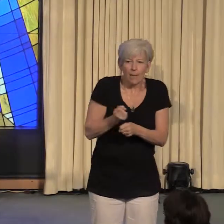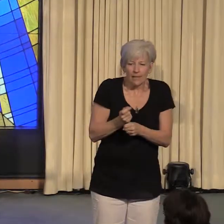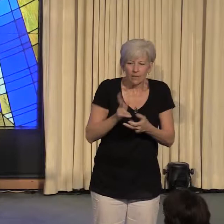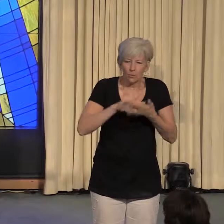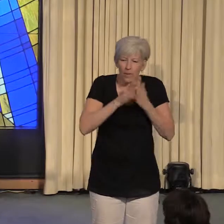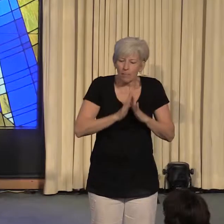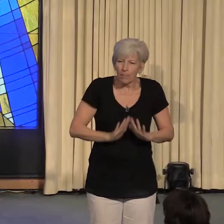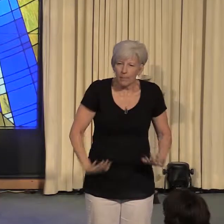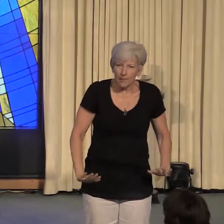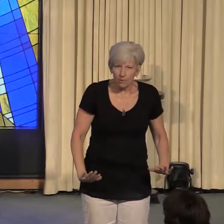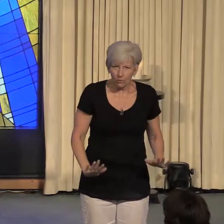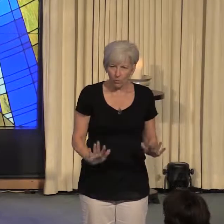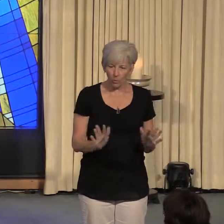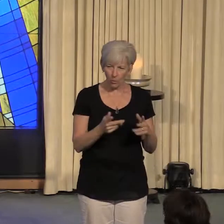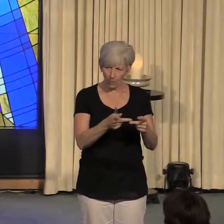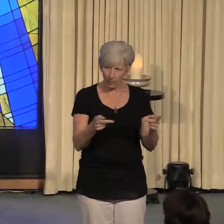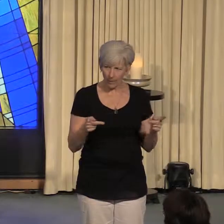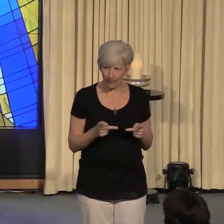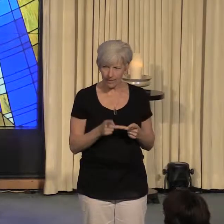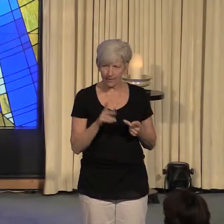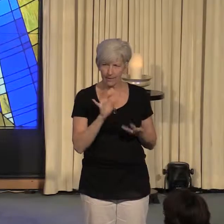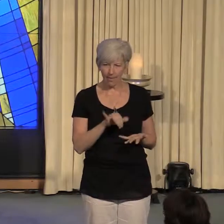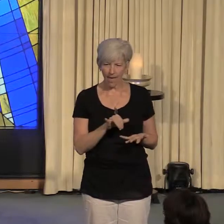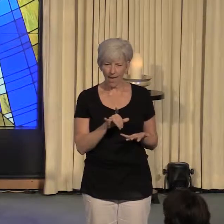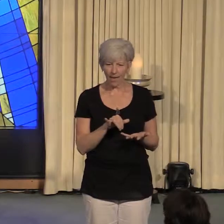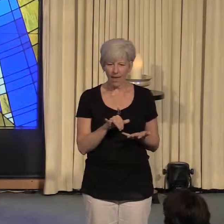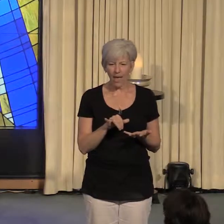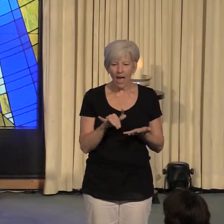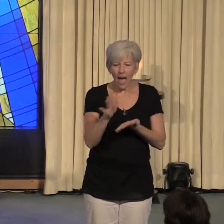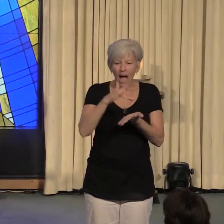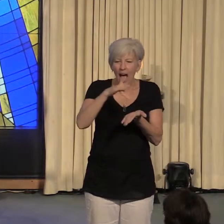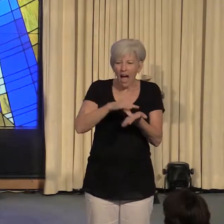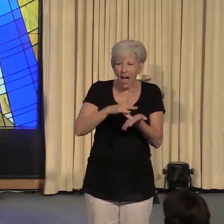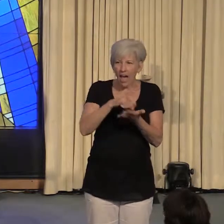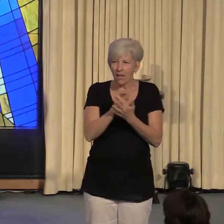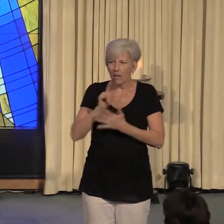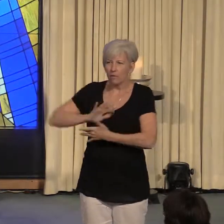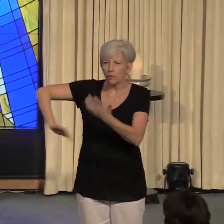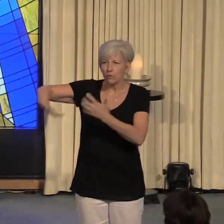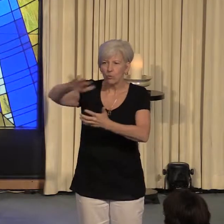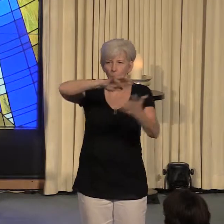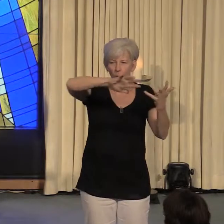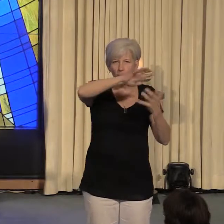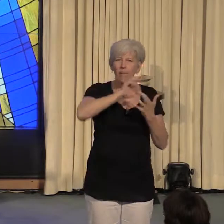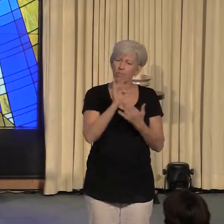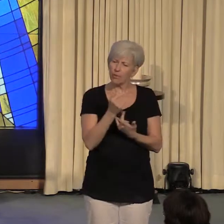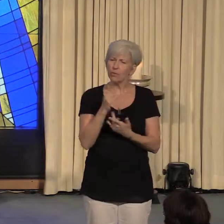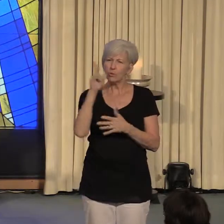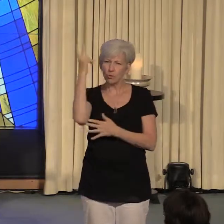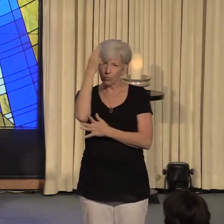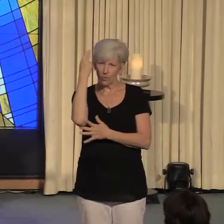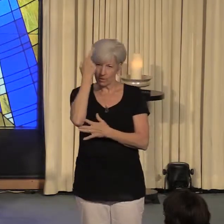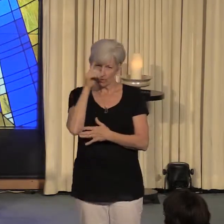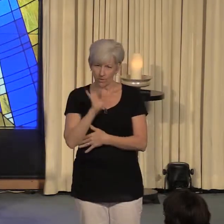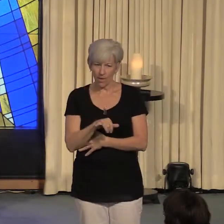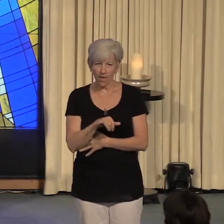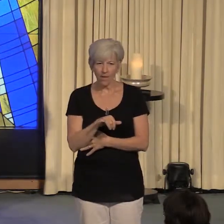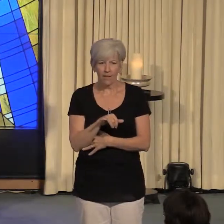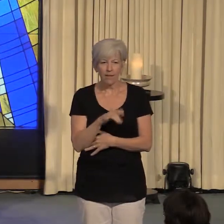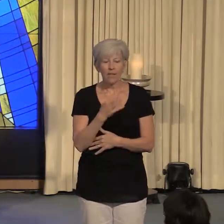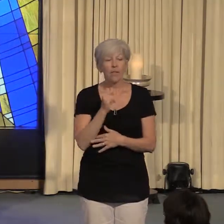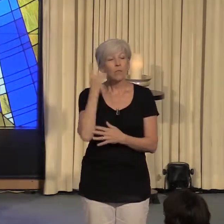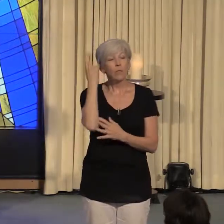that eye of the storm, there's a real reason for that. And the reason